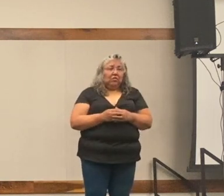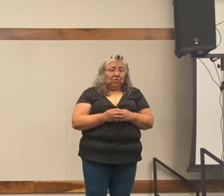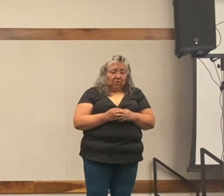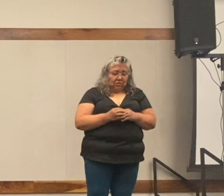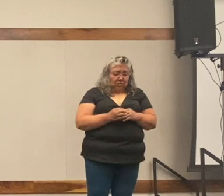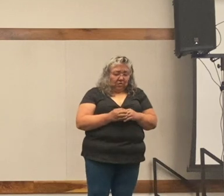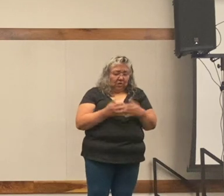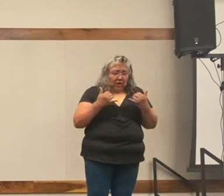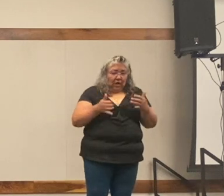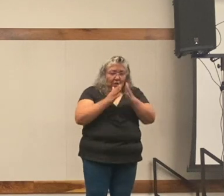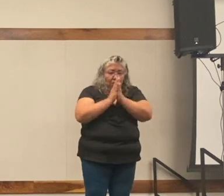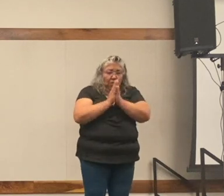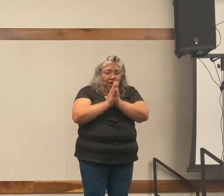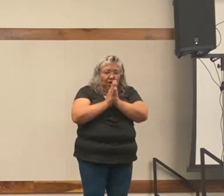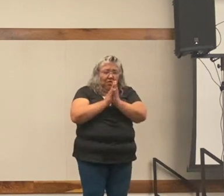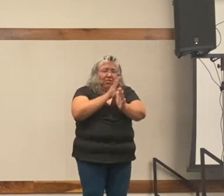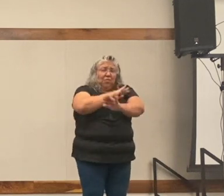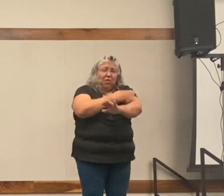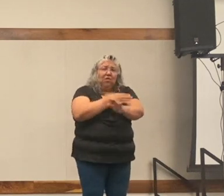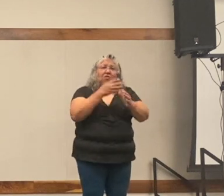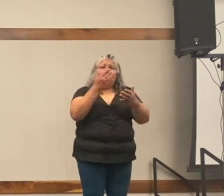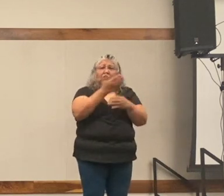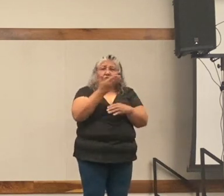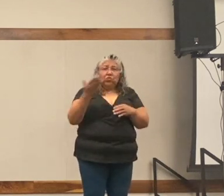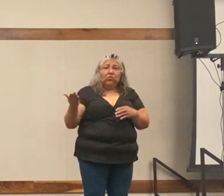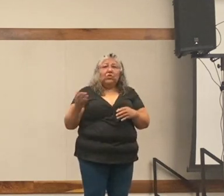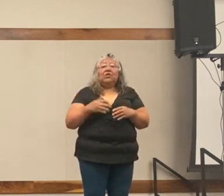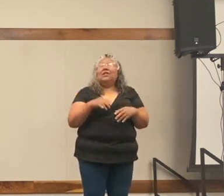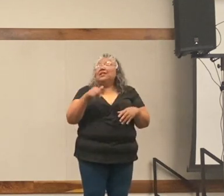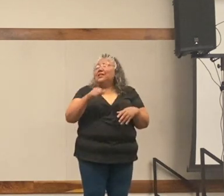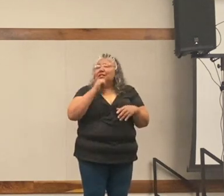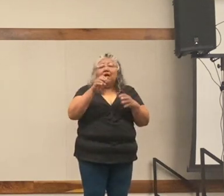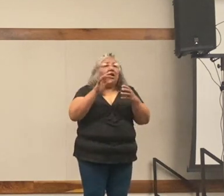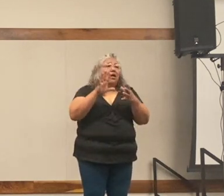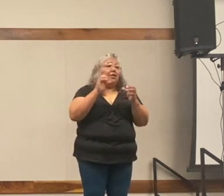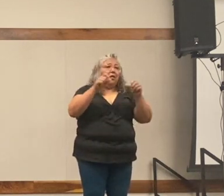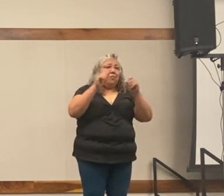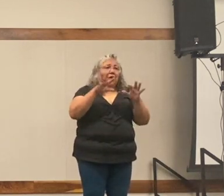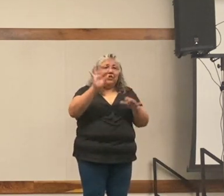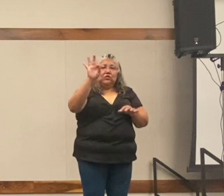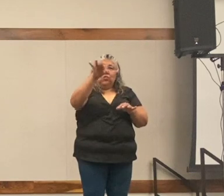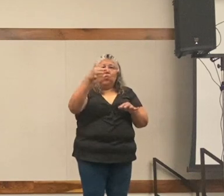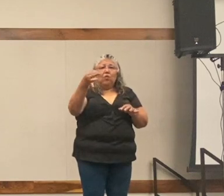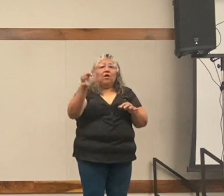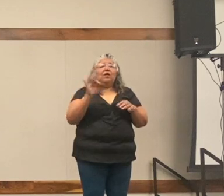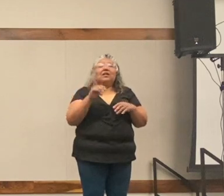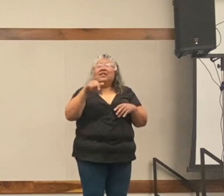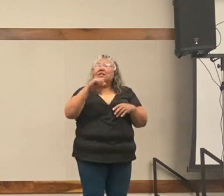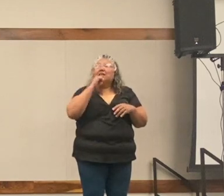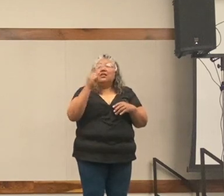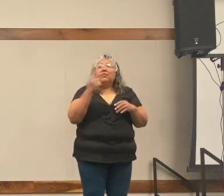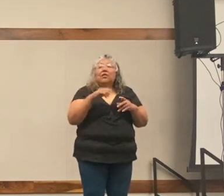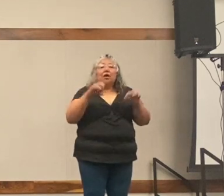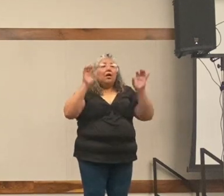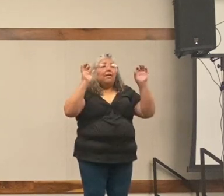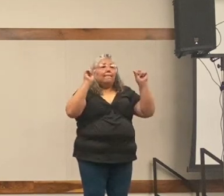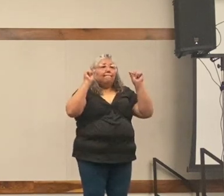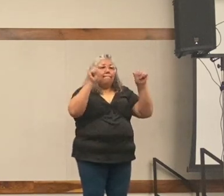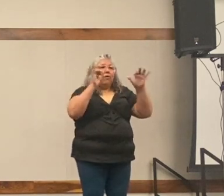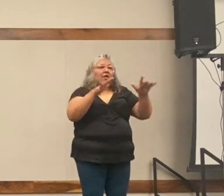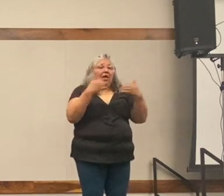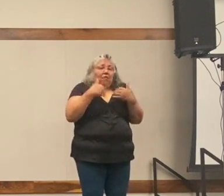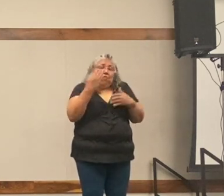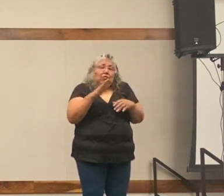So prayer is a powerful tool, right? Prayer is not a magic wand. Prayer is not just something that's like, beep, you got a blue